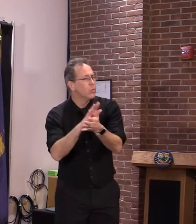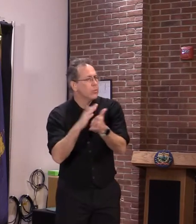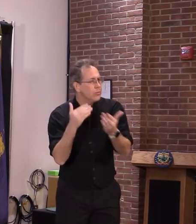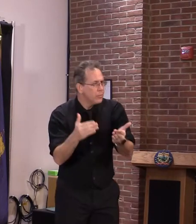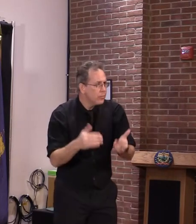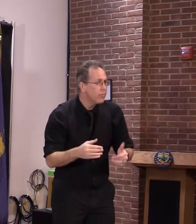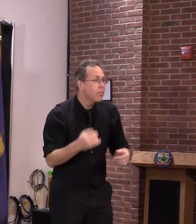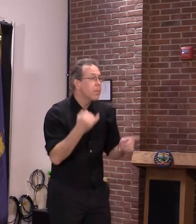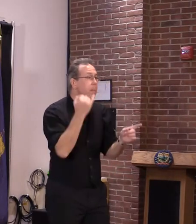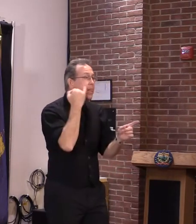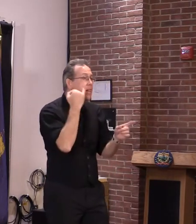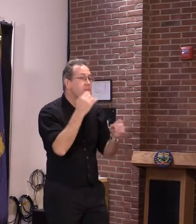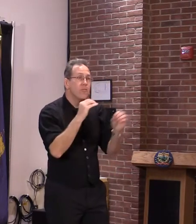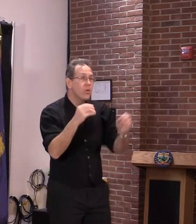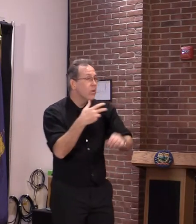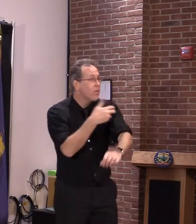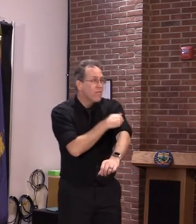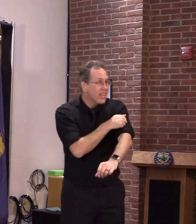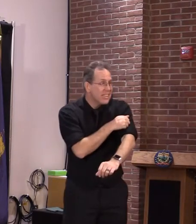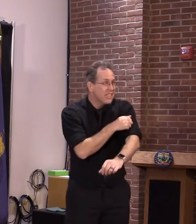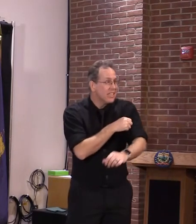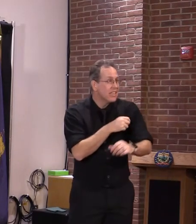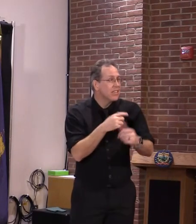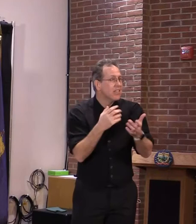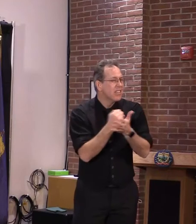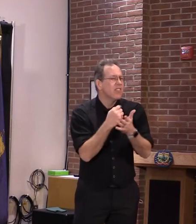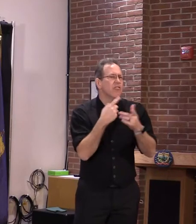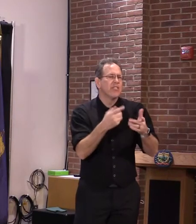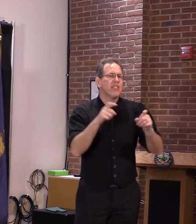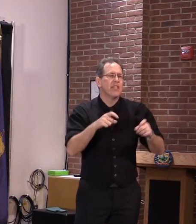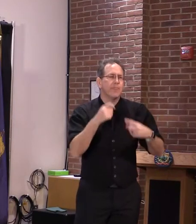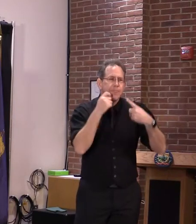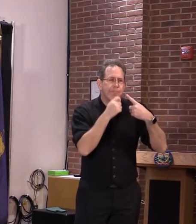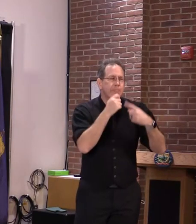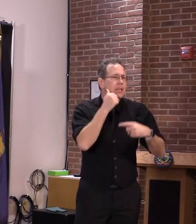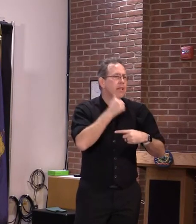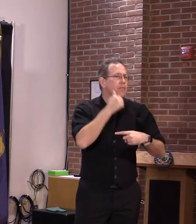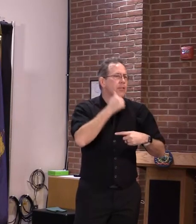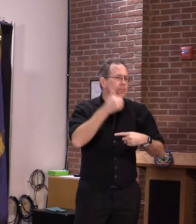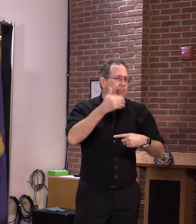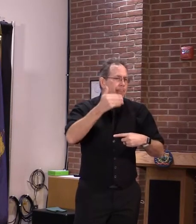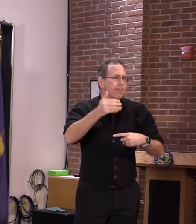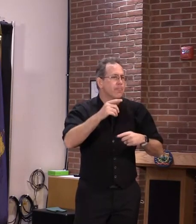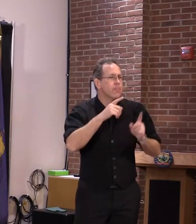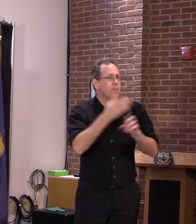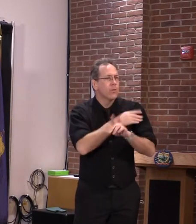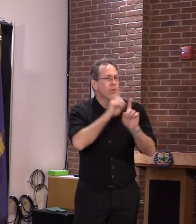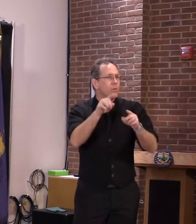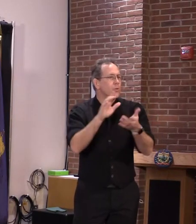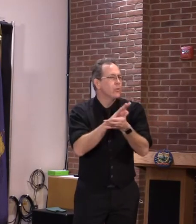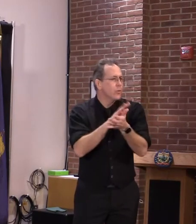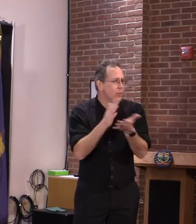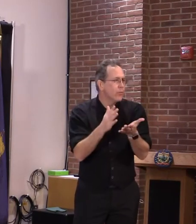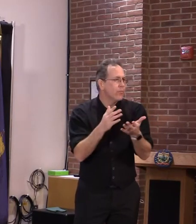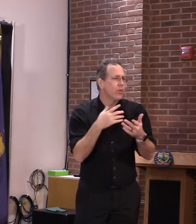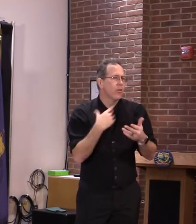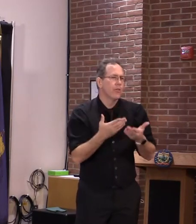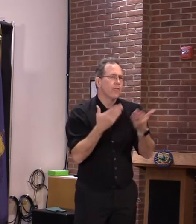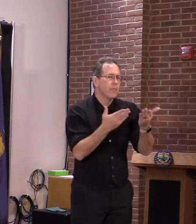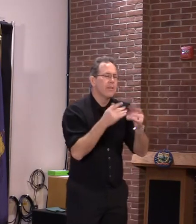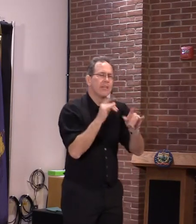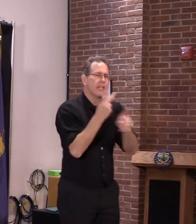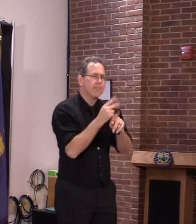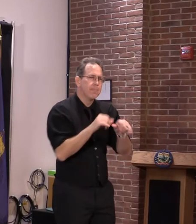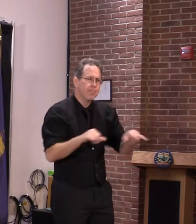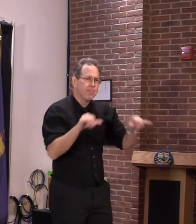had that significant exposure before you come back to school. So that continues to be our guidance. So if the